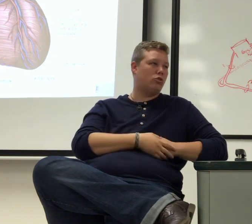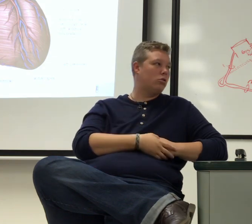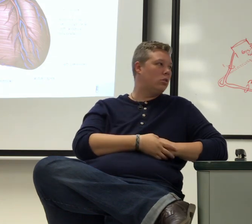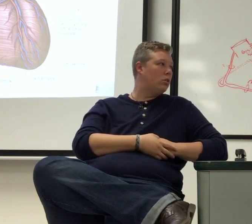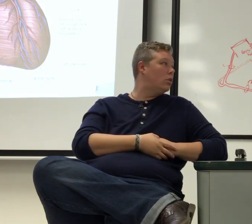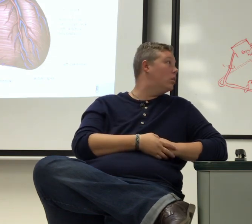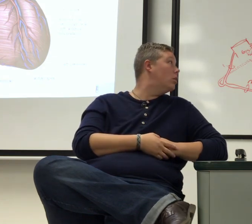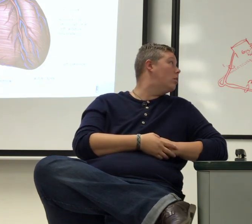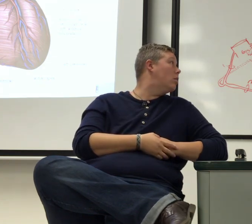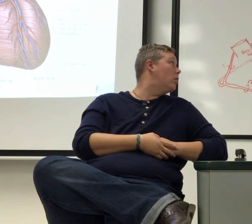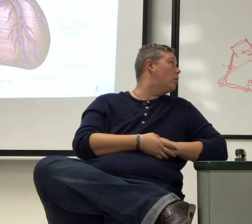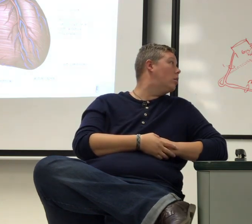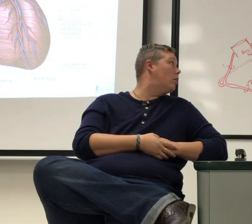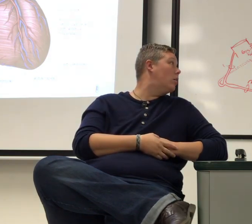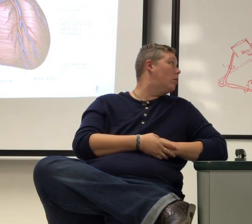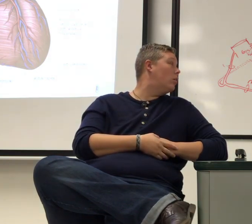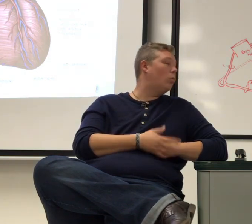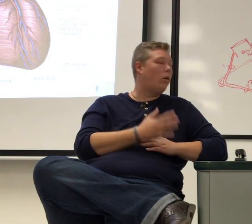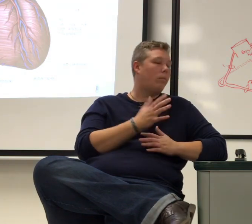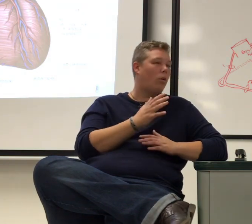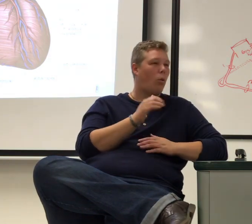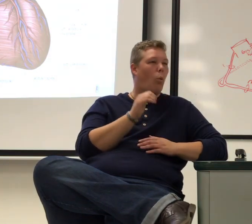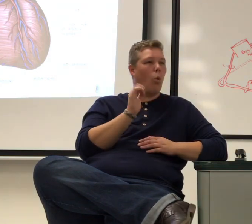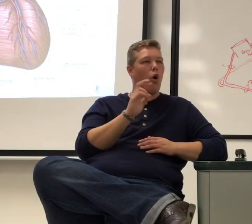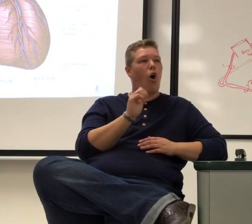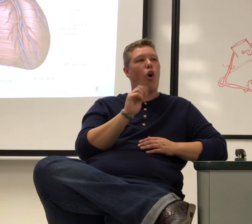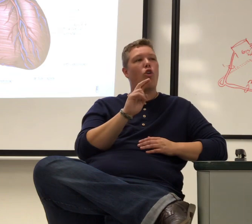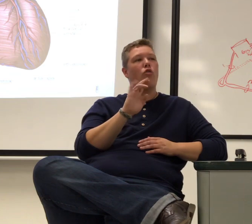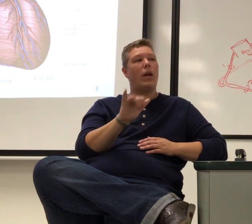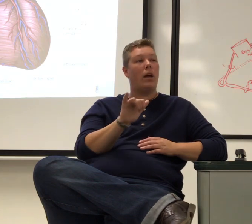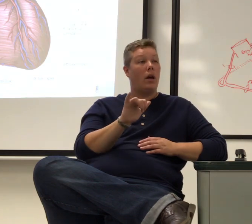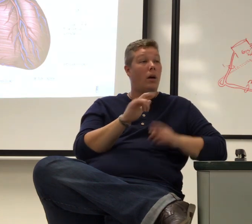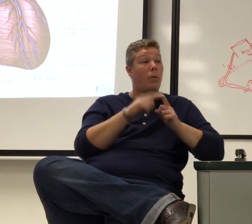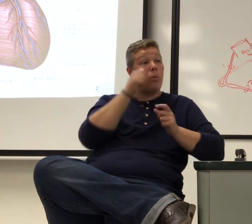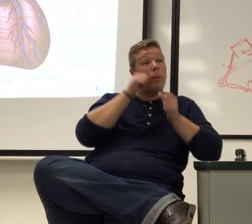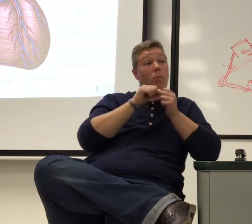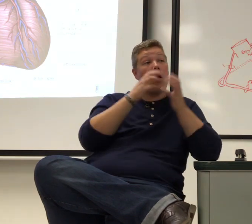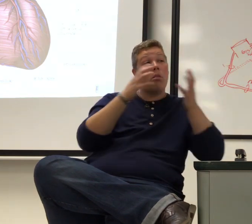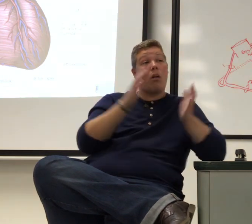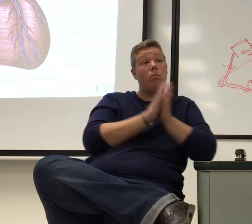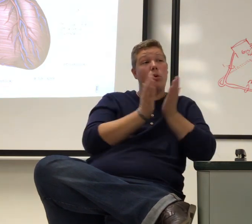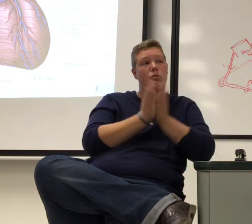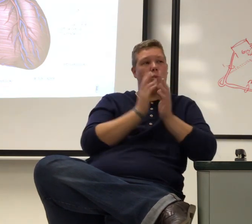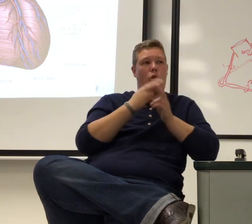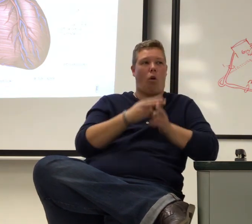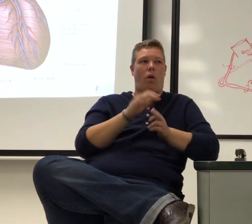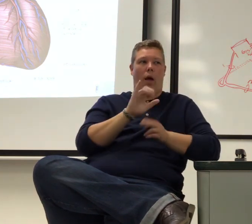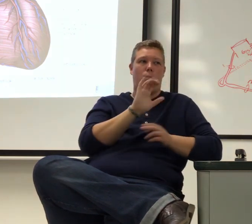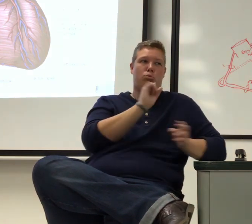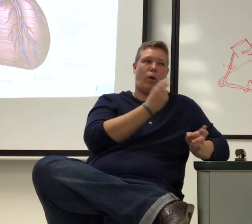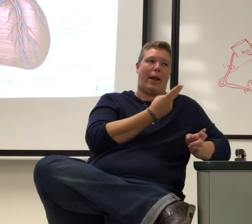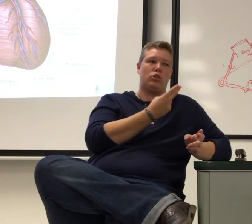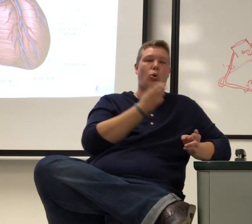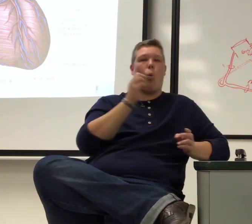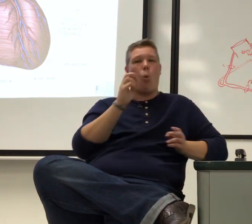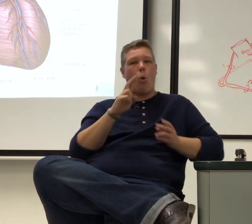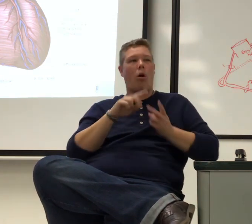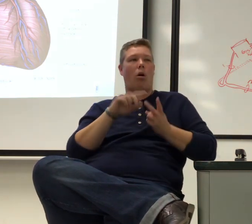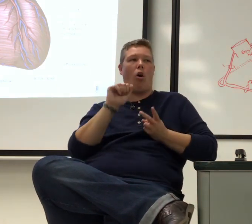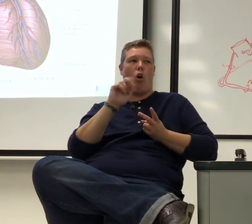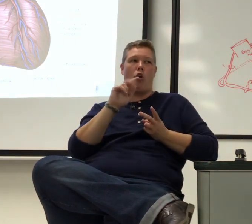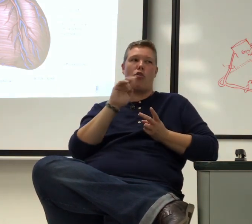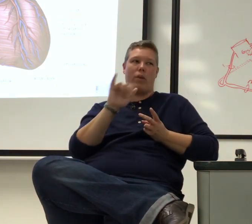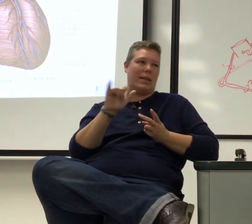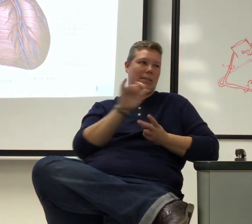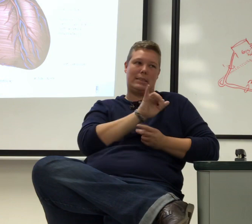Let's go circumflex artery. But remember, a lot of books call these branches or arteries. It's the same thing. It's not